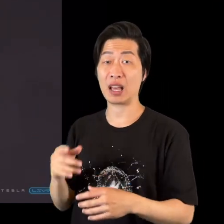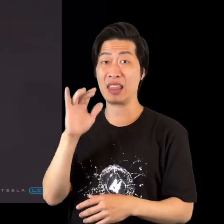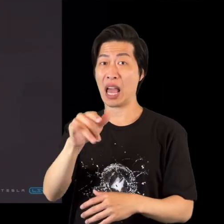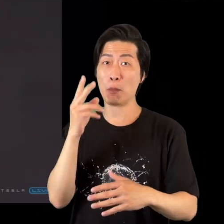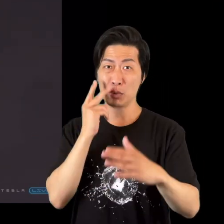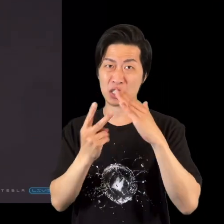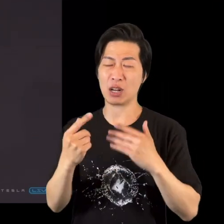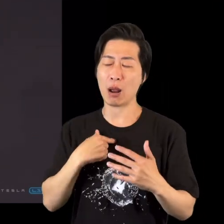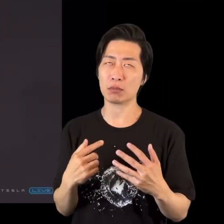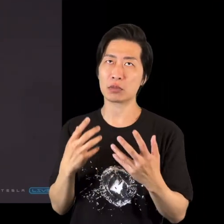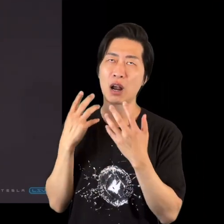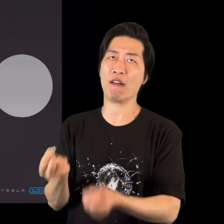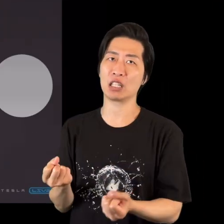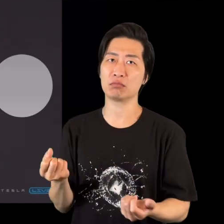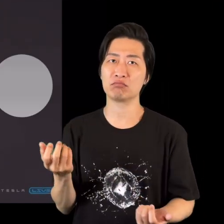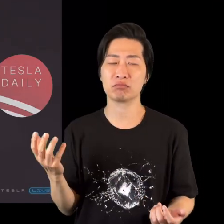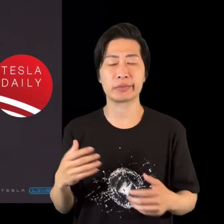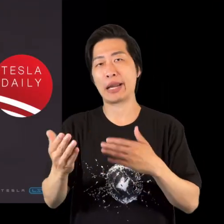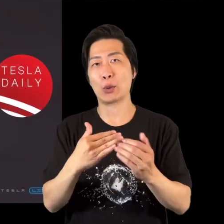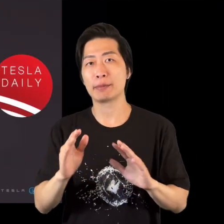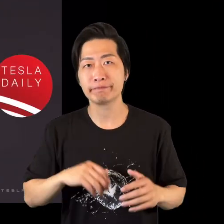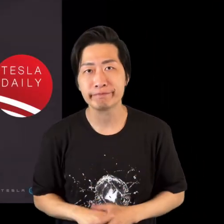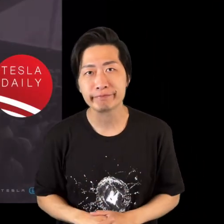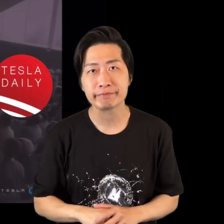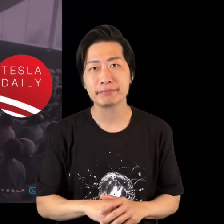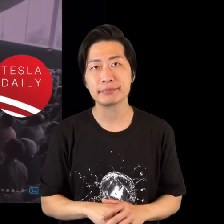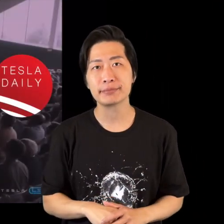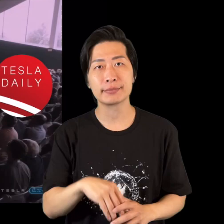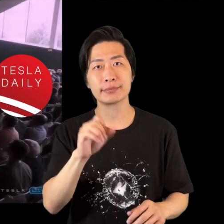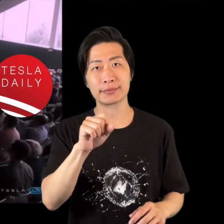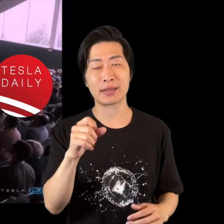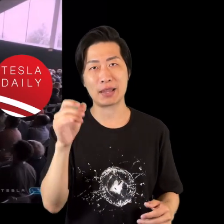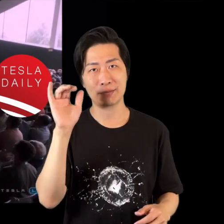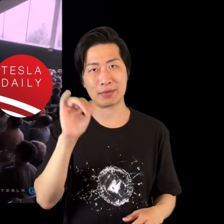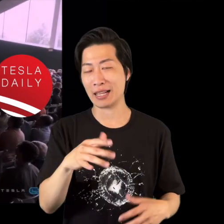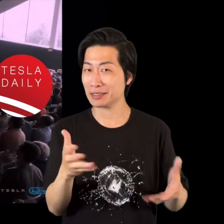And that prediction I'm very confident of. So anyway,